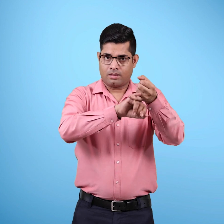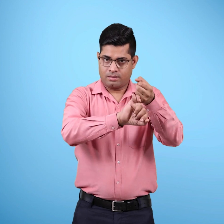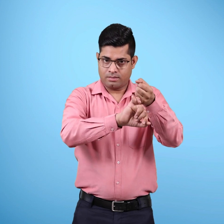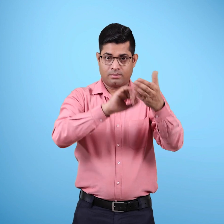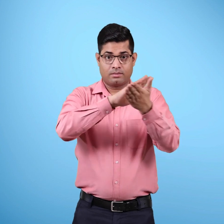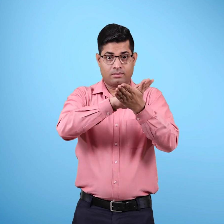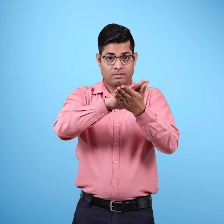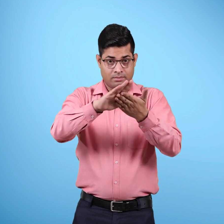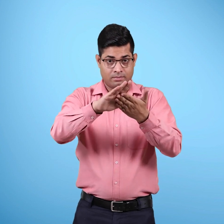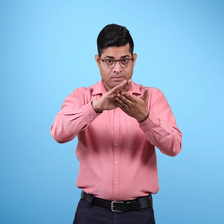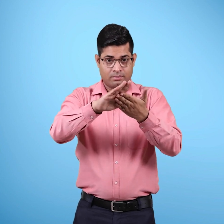shrubs,